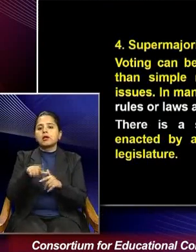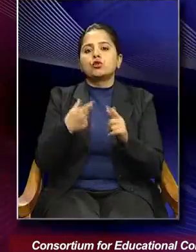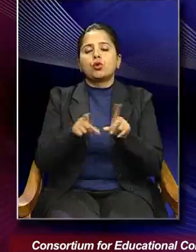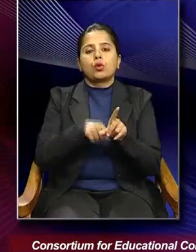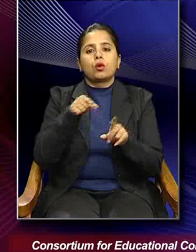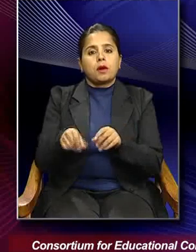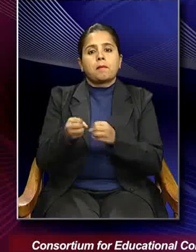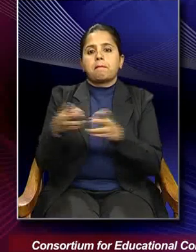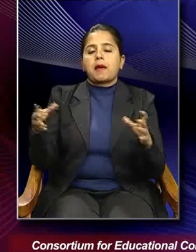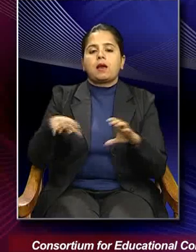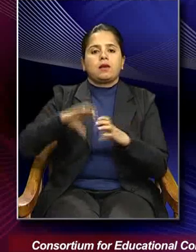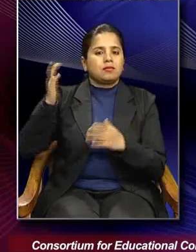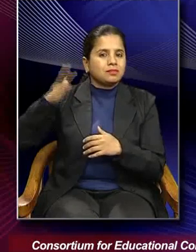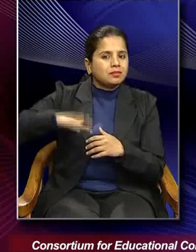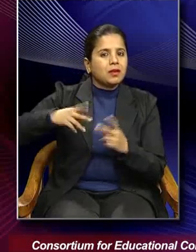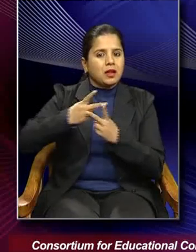of the legislature.